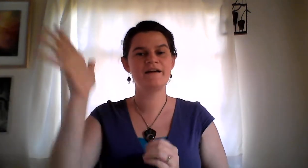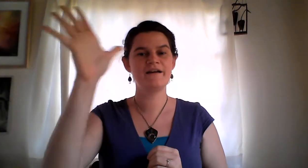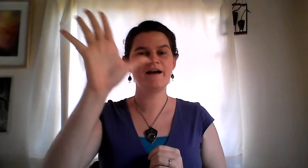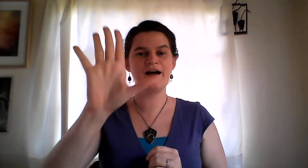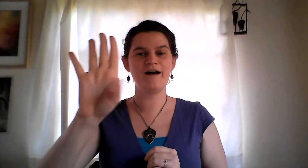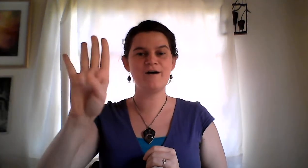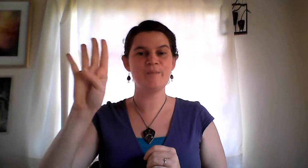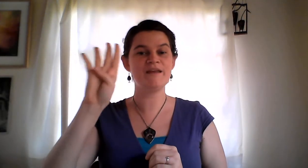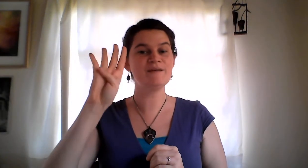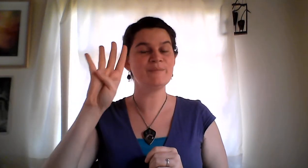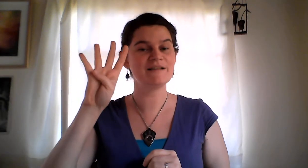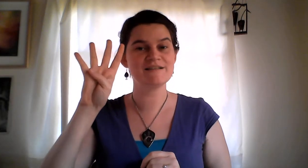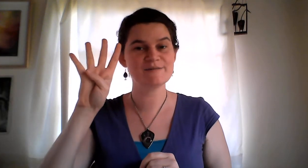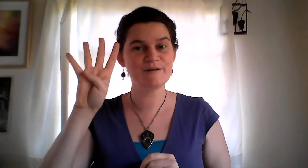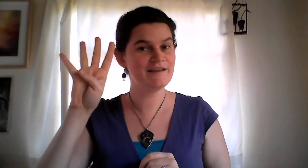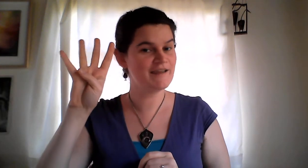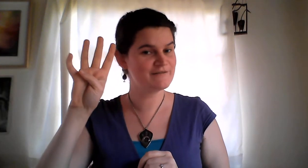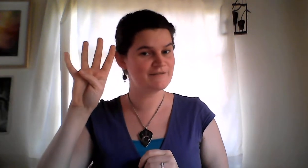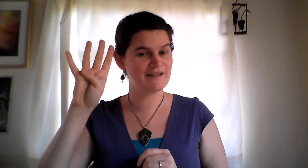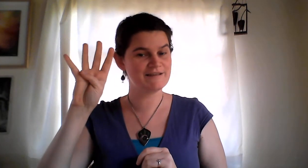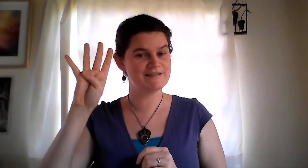How many buns were left that day?